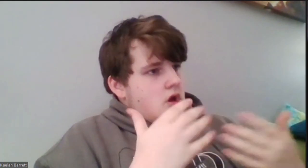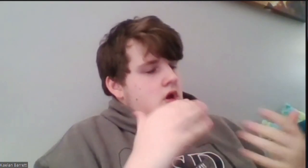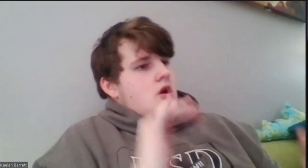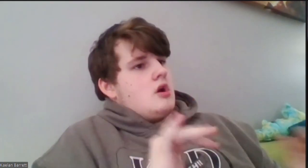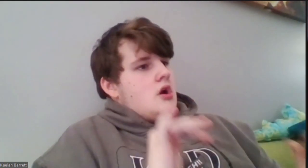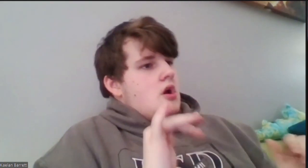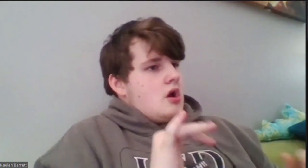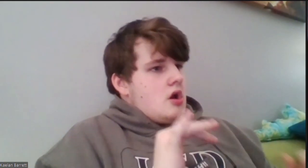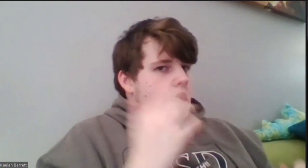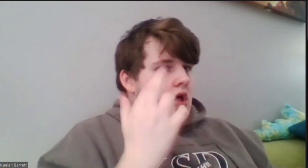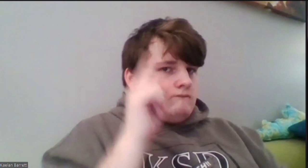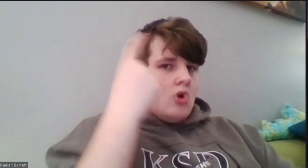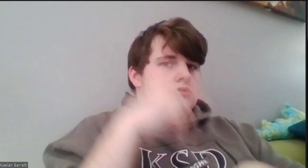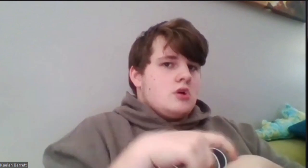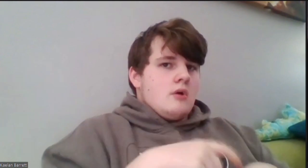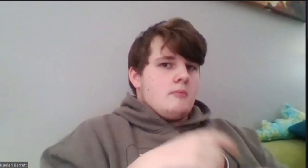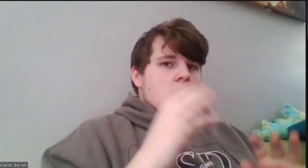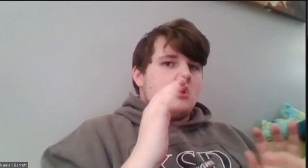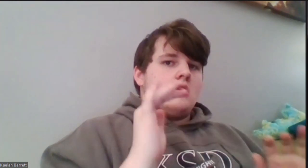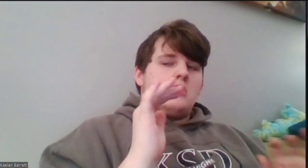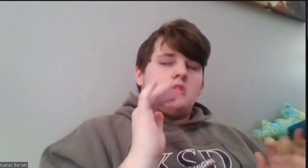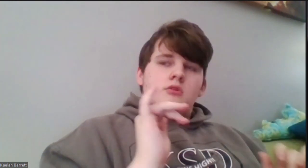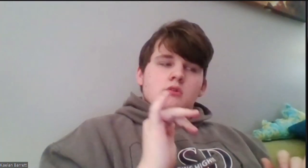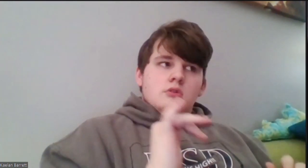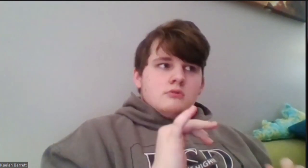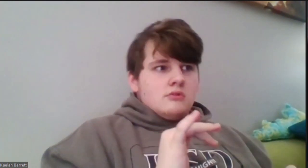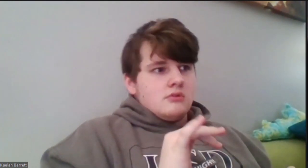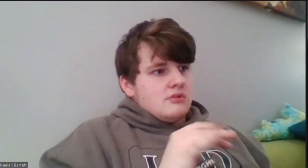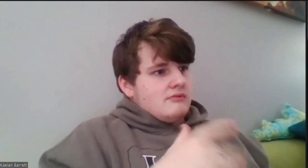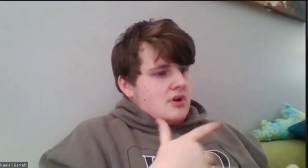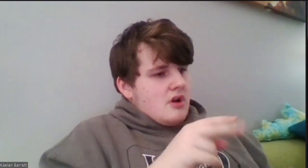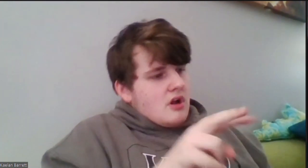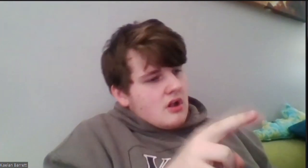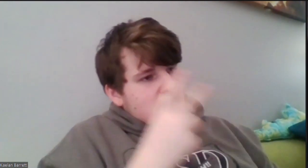This is the night that I meet my wife. Oh. Wow.